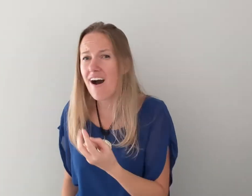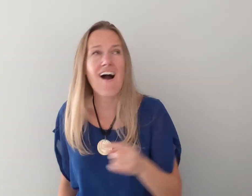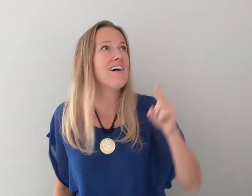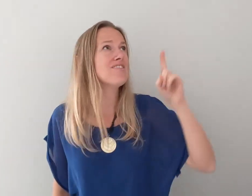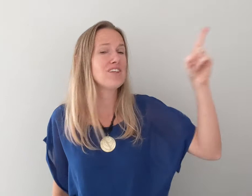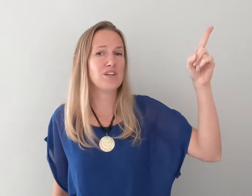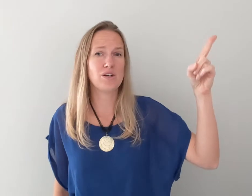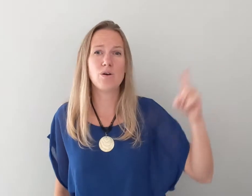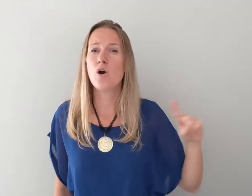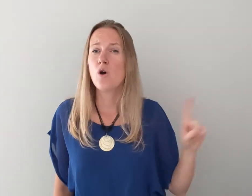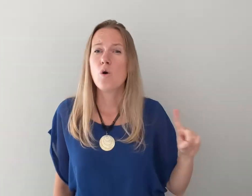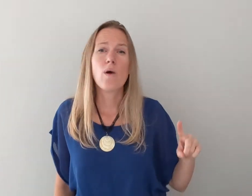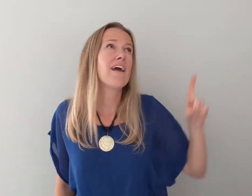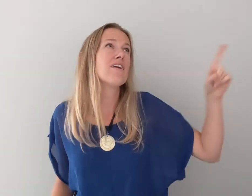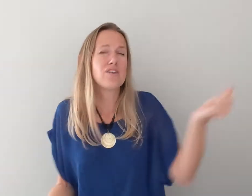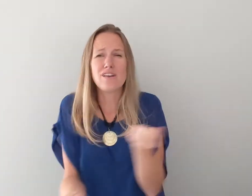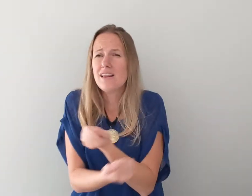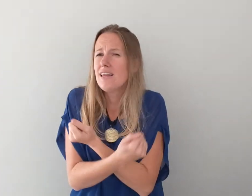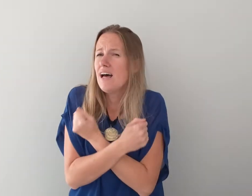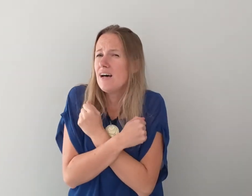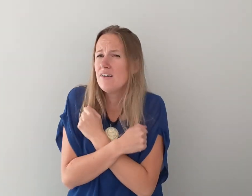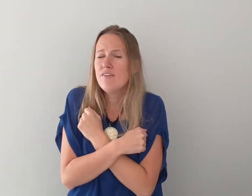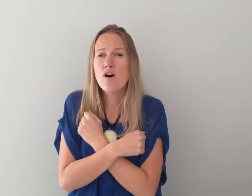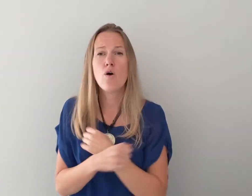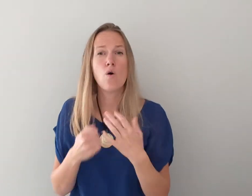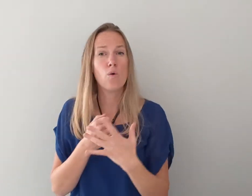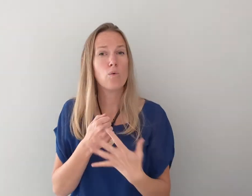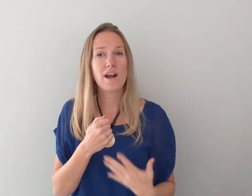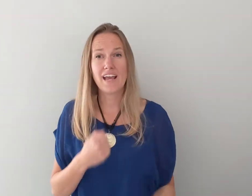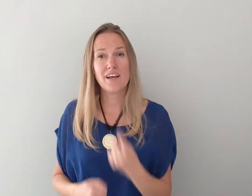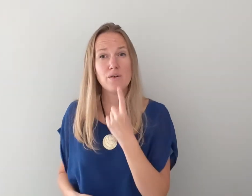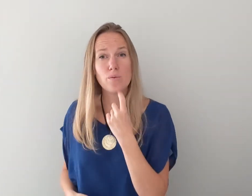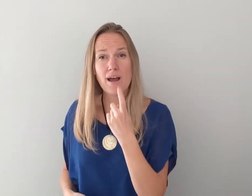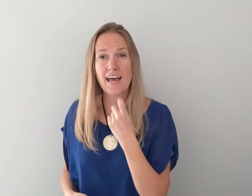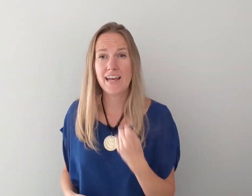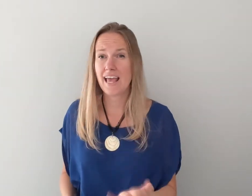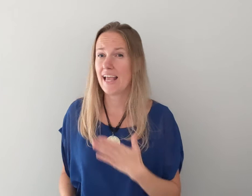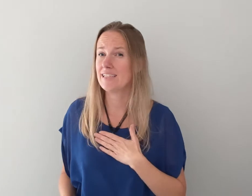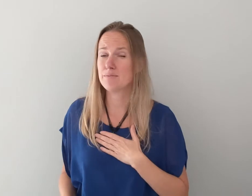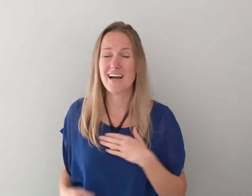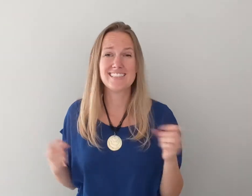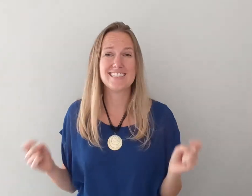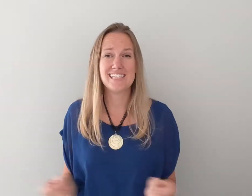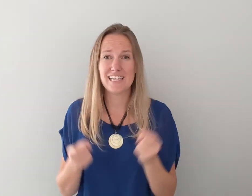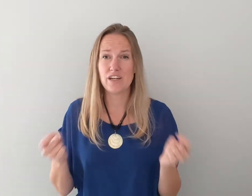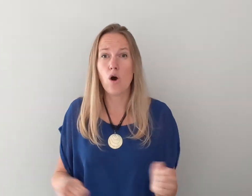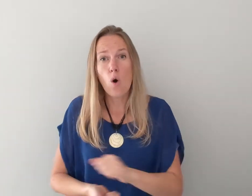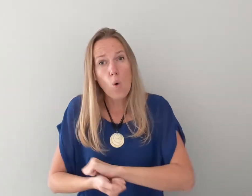awe of you. Where your love ran red and my sin